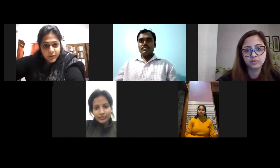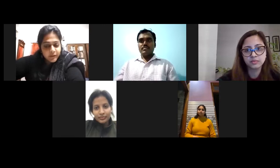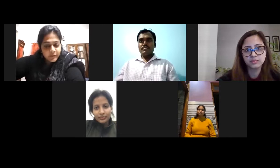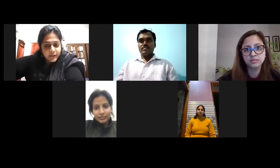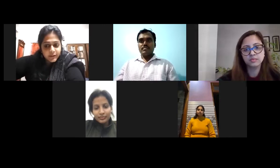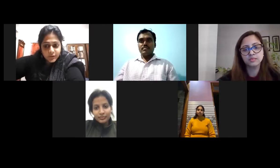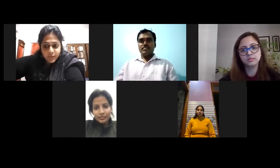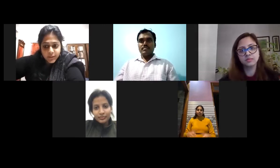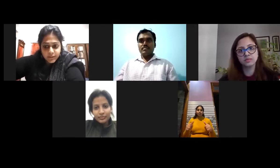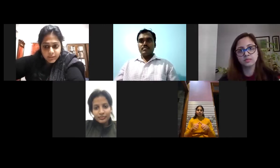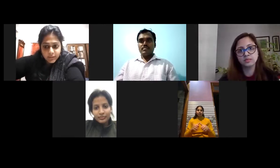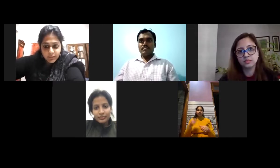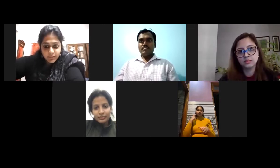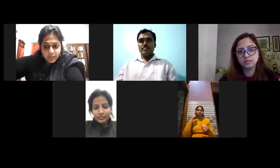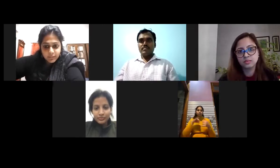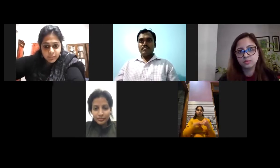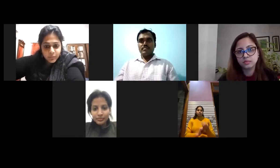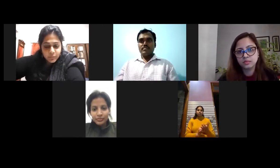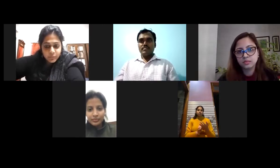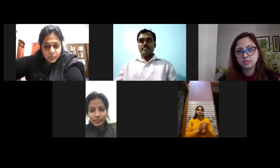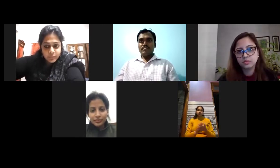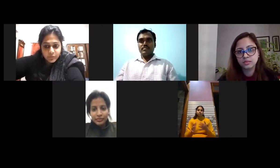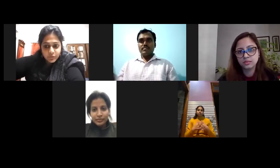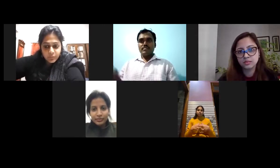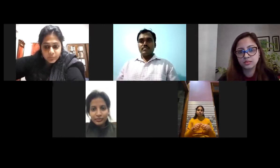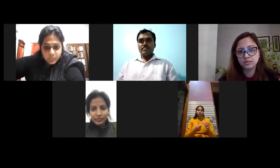Aishwarya, you have, I think, another query from